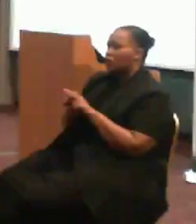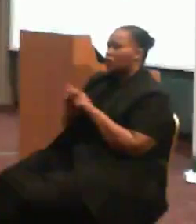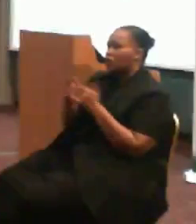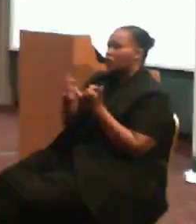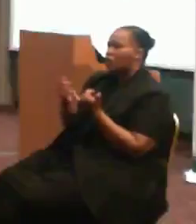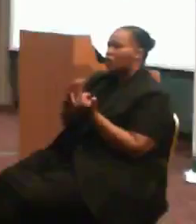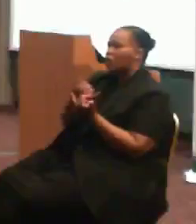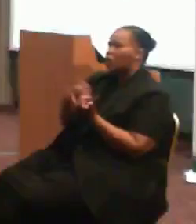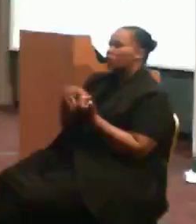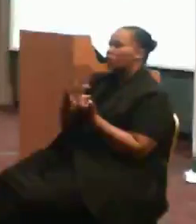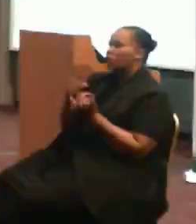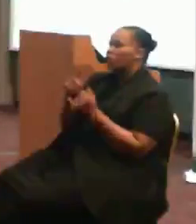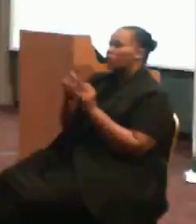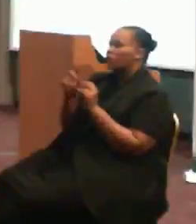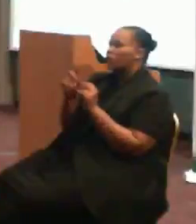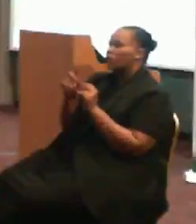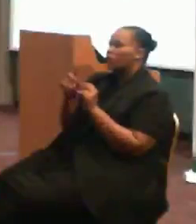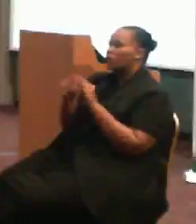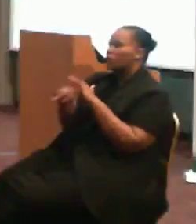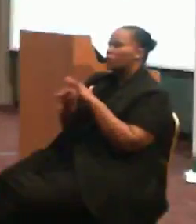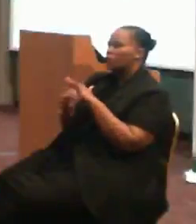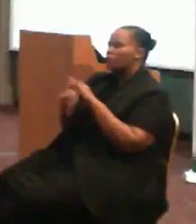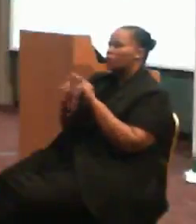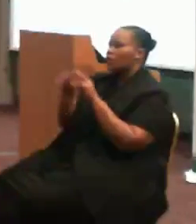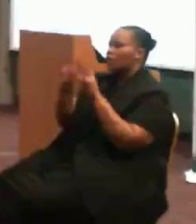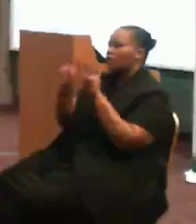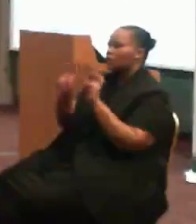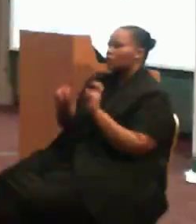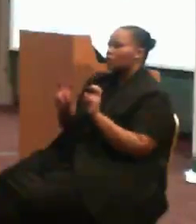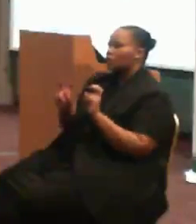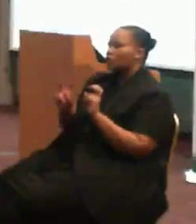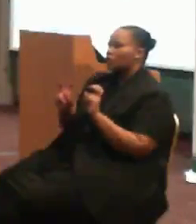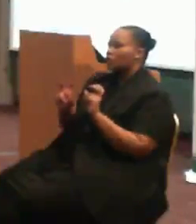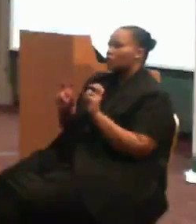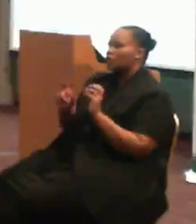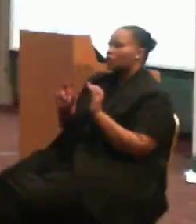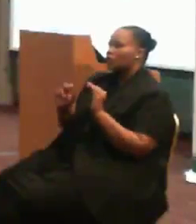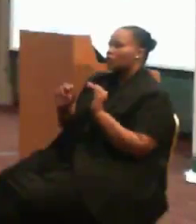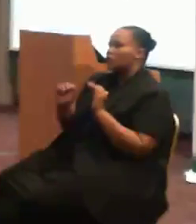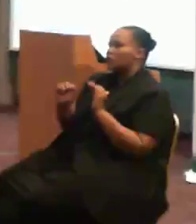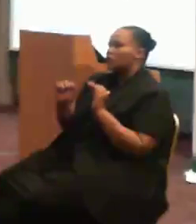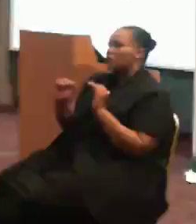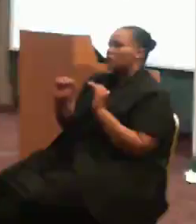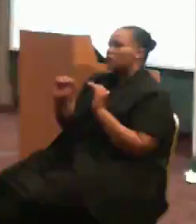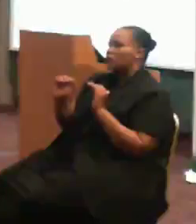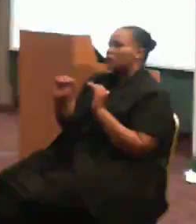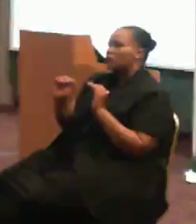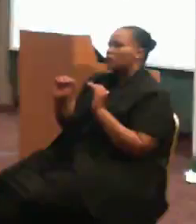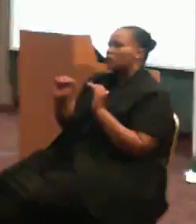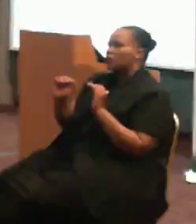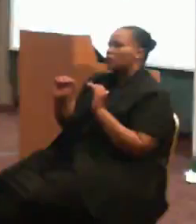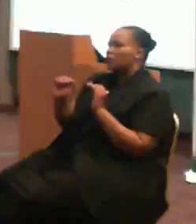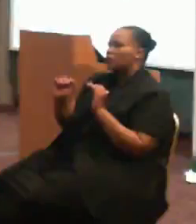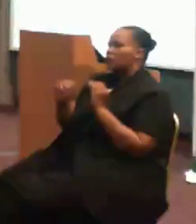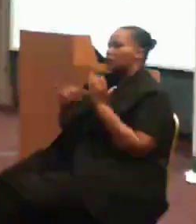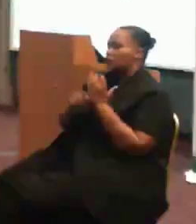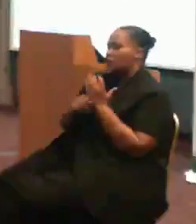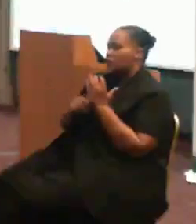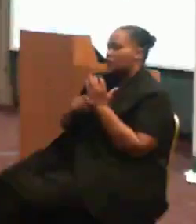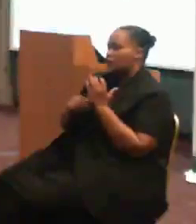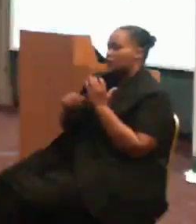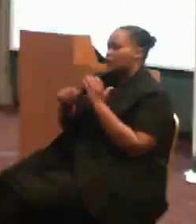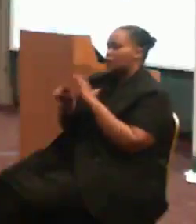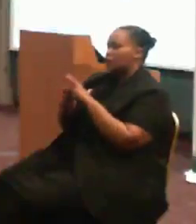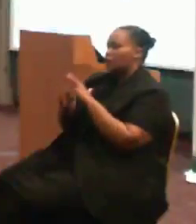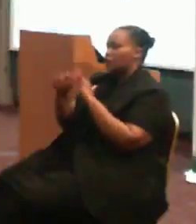costs. Should have dropped at exactly the same rate as the drop in revenue. But in